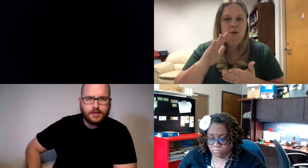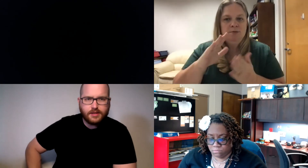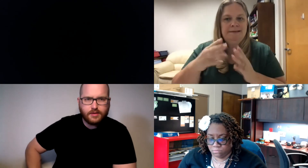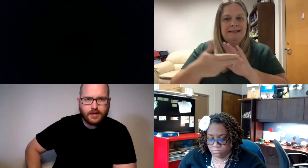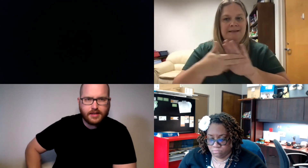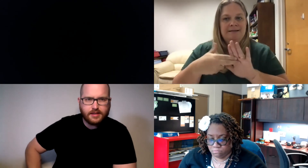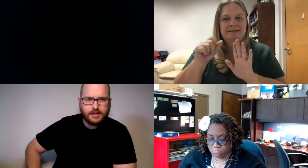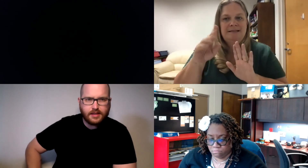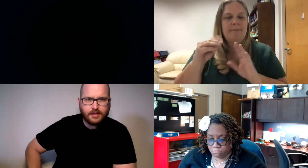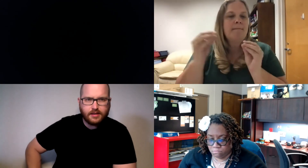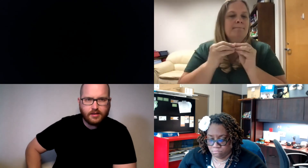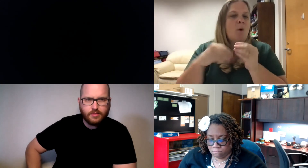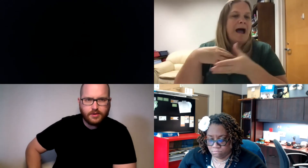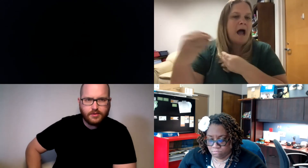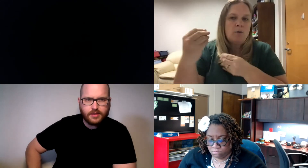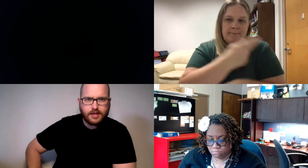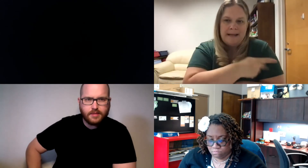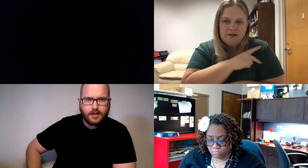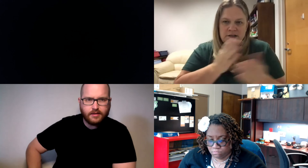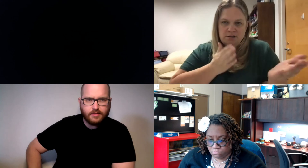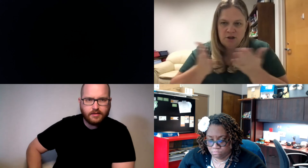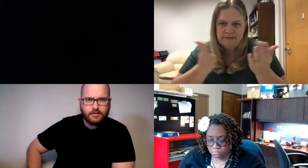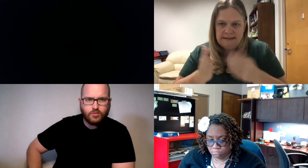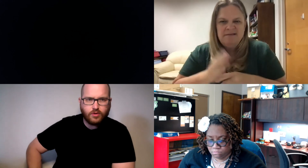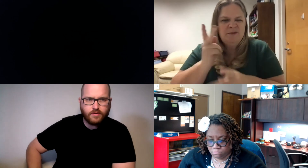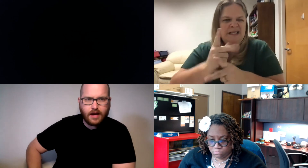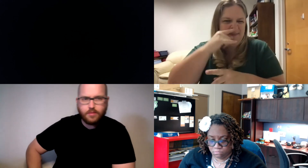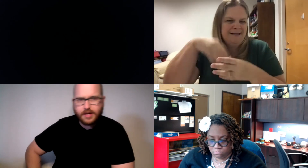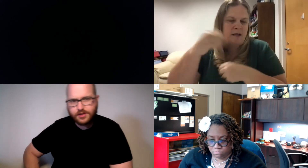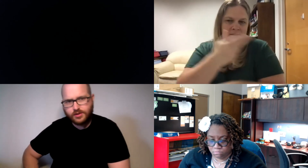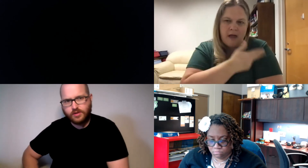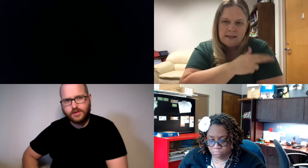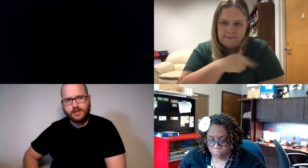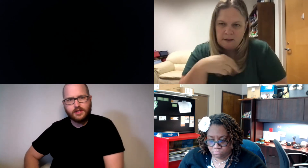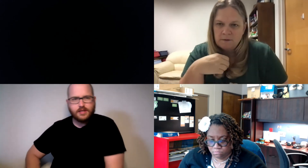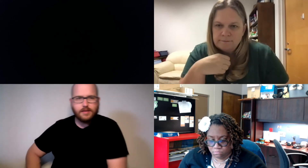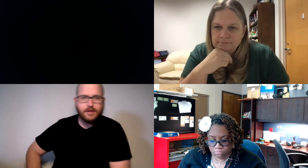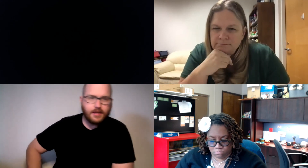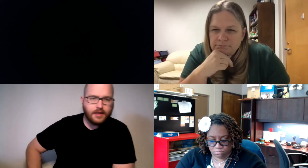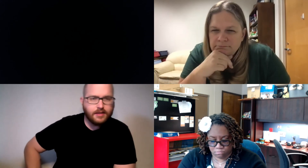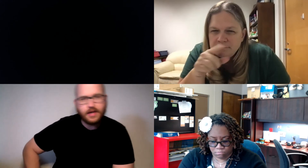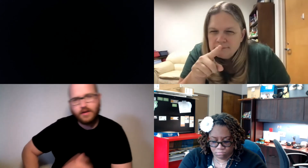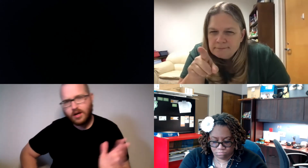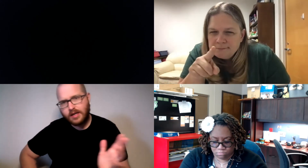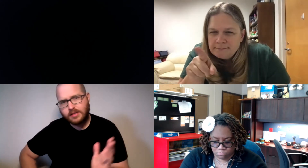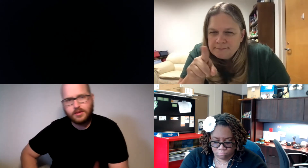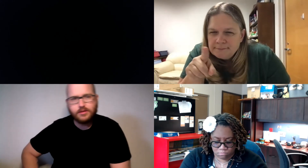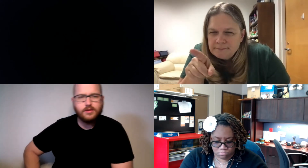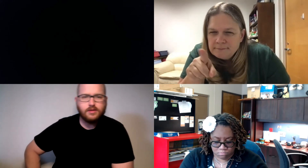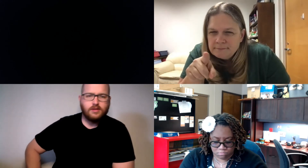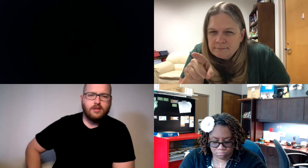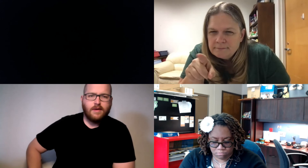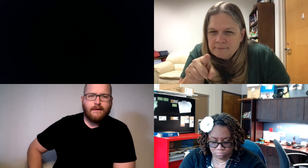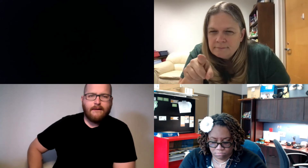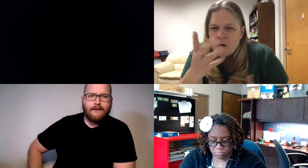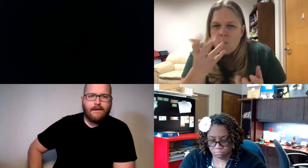Someone says they would like to see a reduced stigma, more outpatient services, keeping the kids out of the